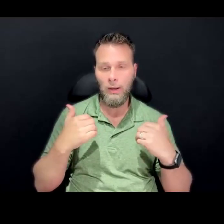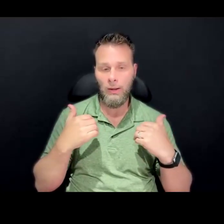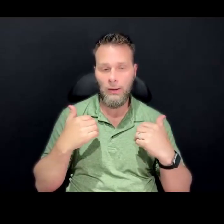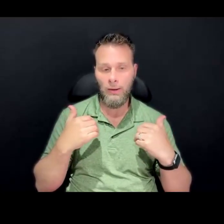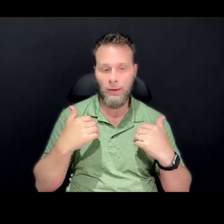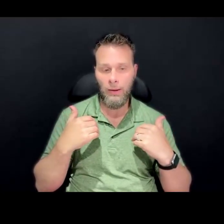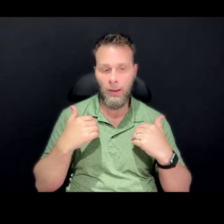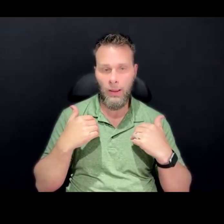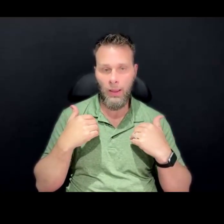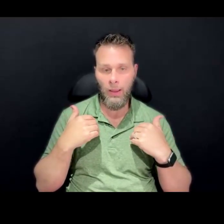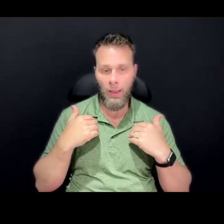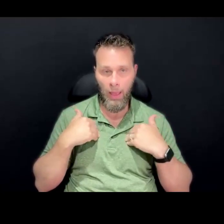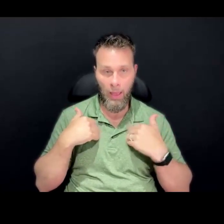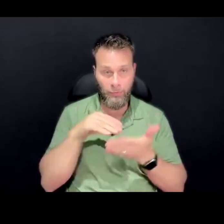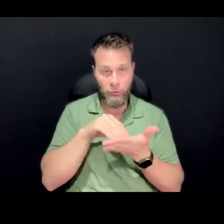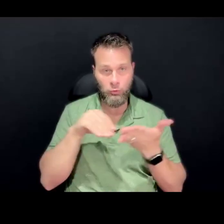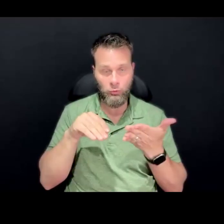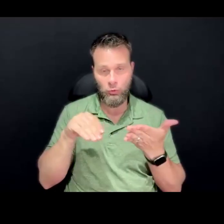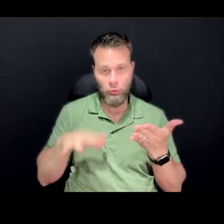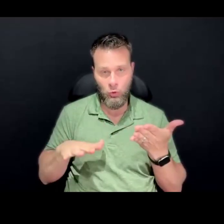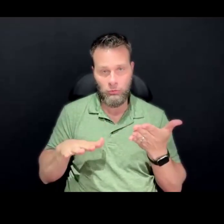from a school to another school.